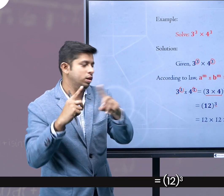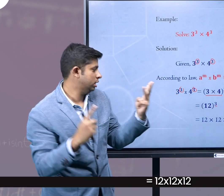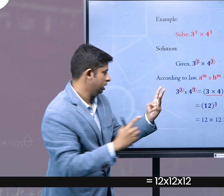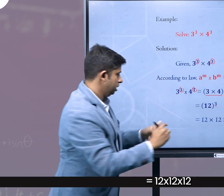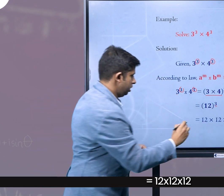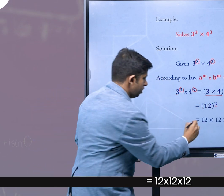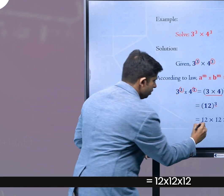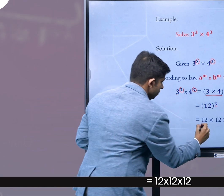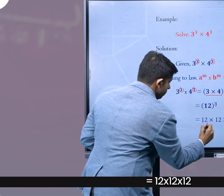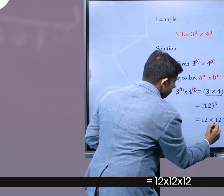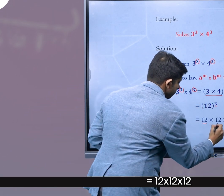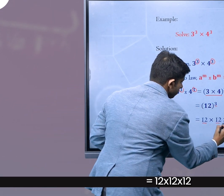12 into 12 into 12,